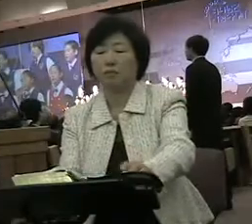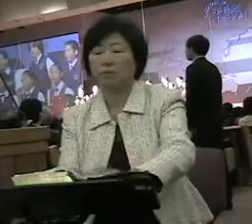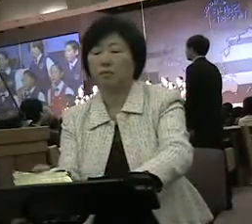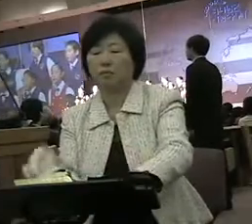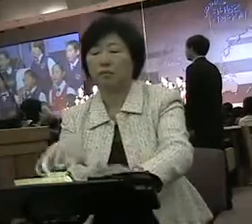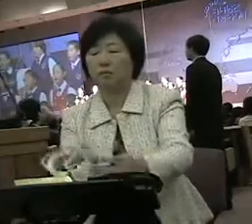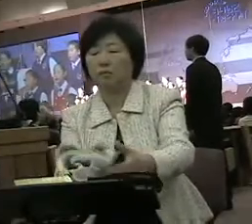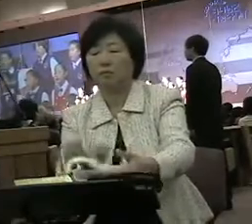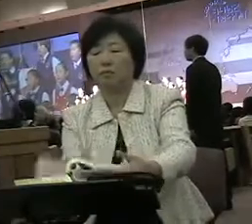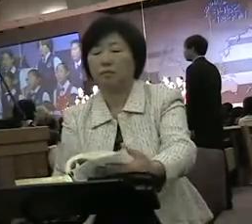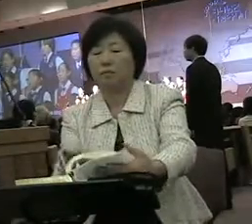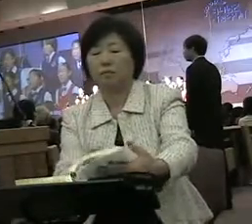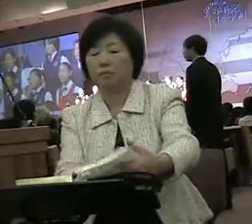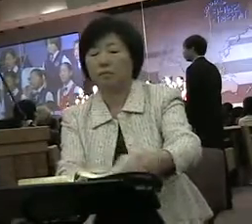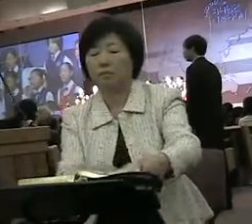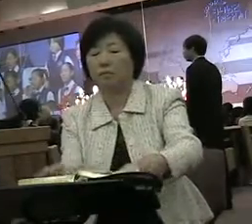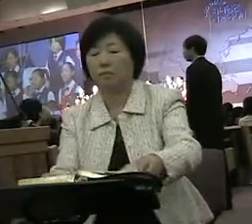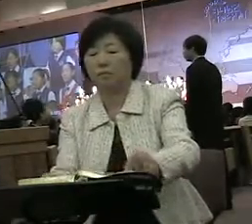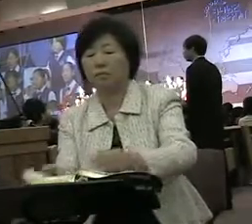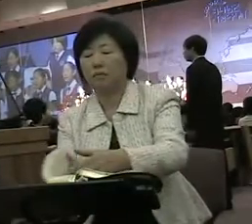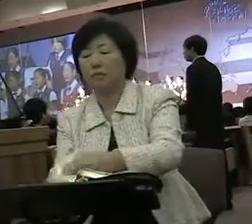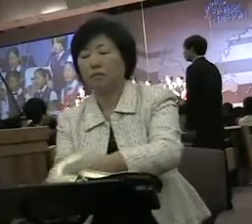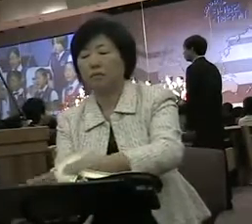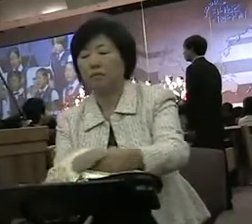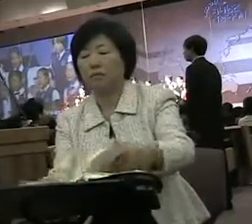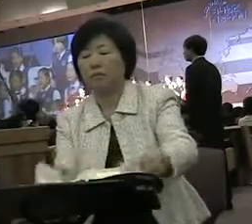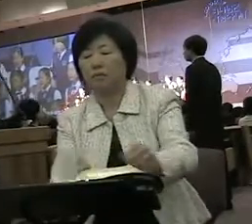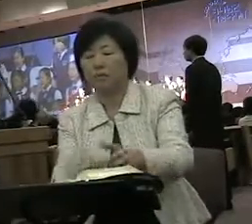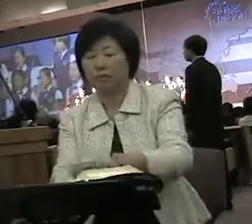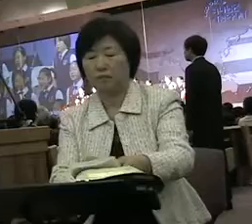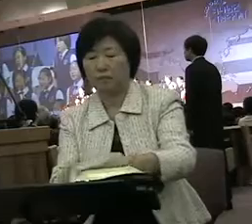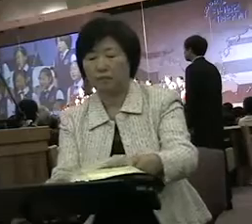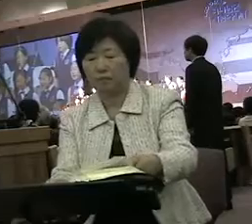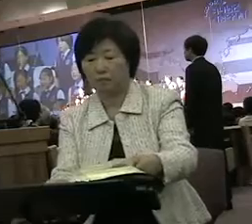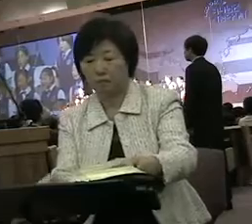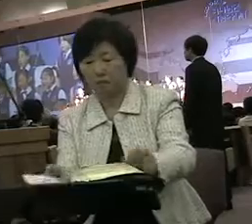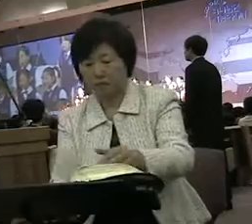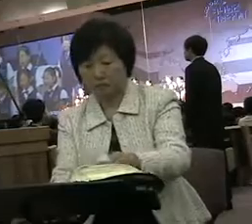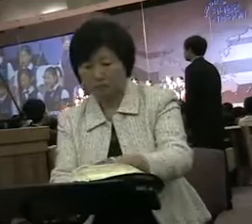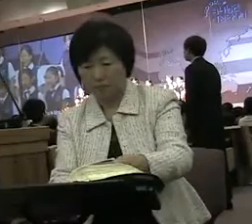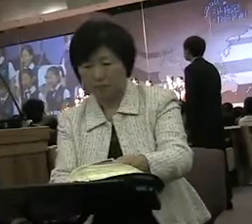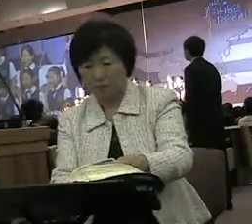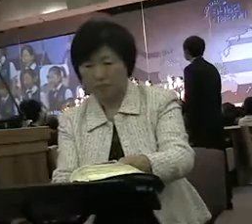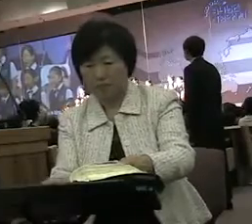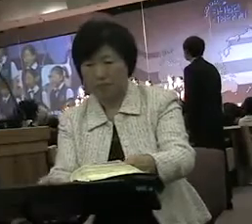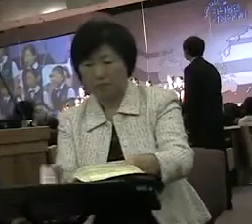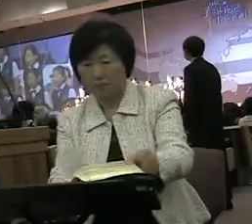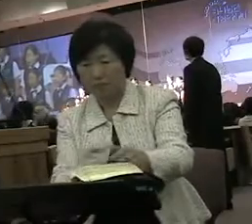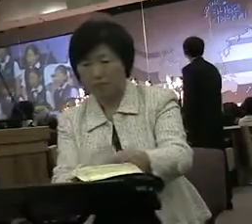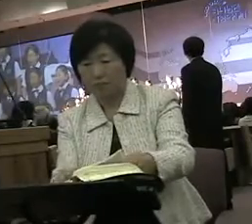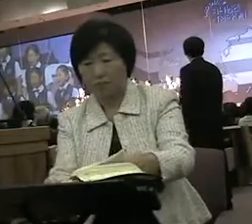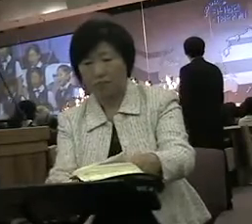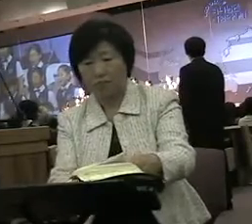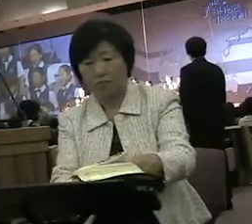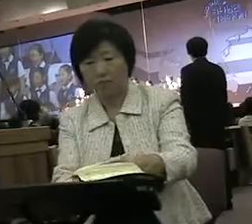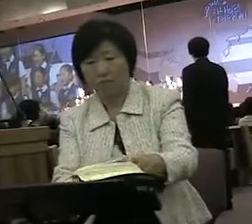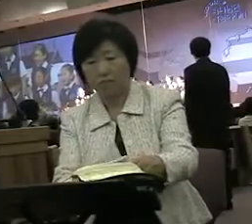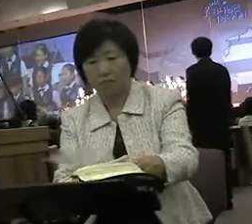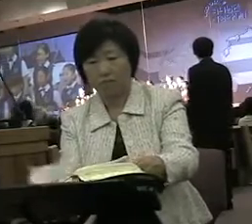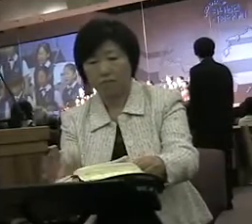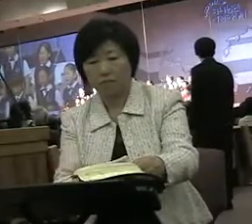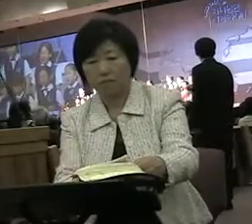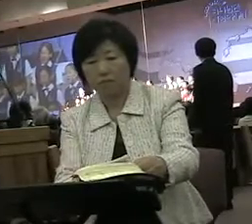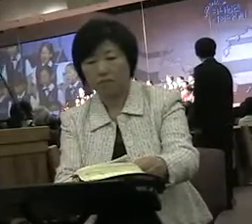revealed. Worship and sing, Jesus is King. More than